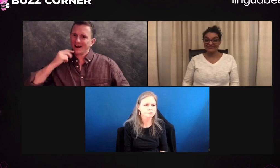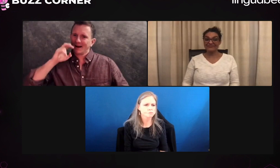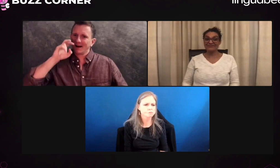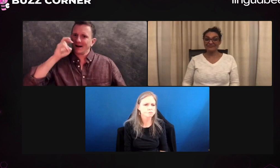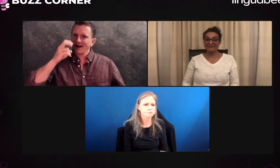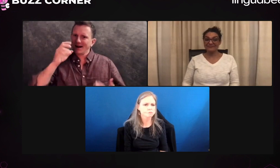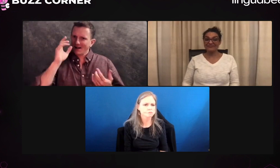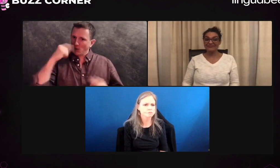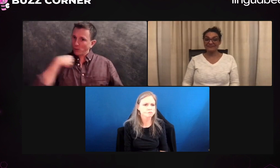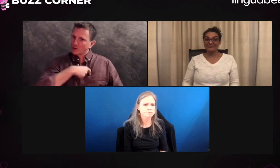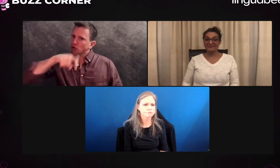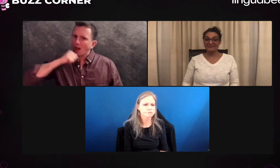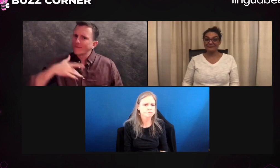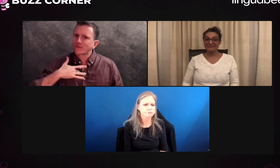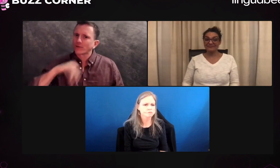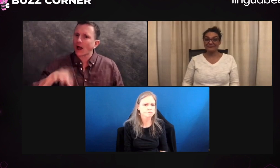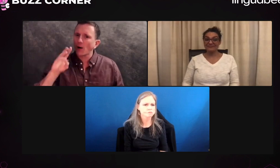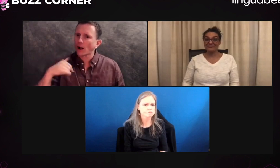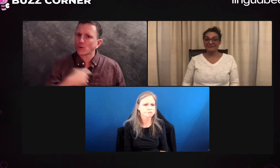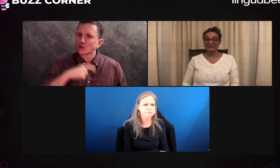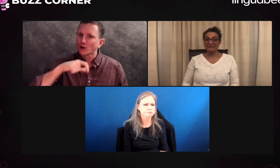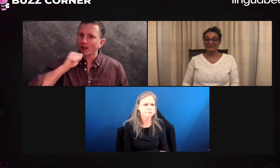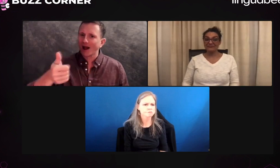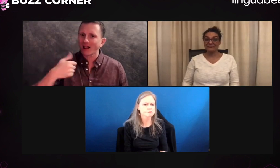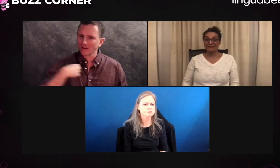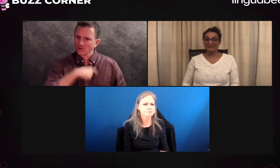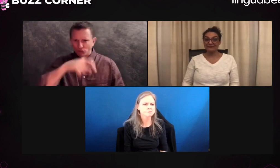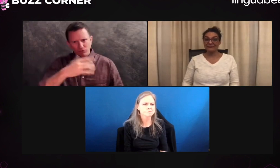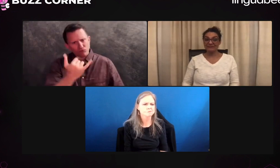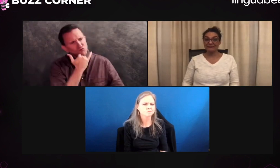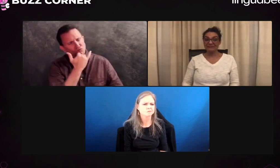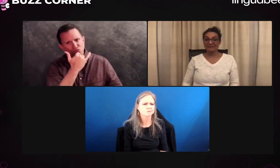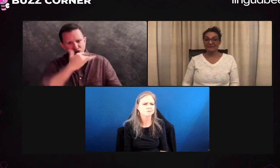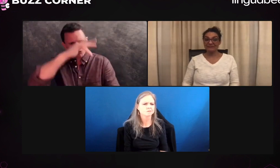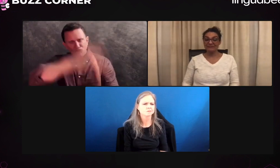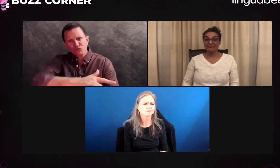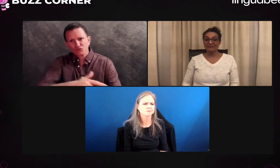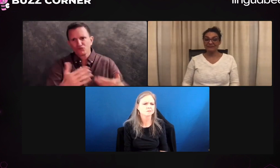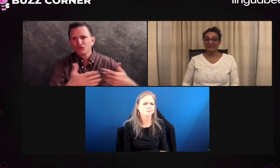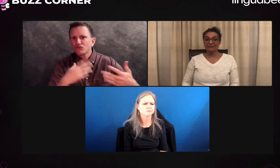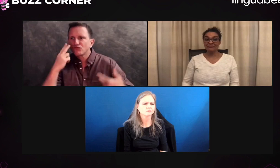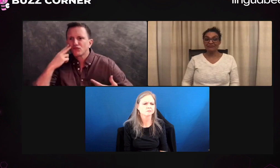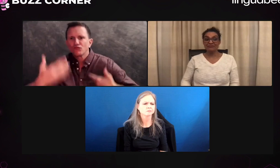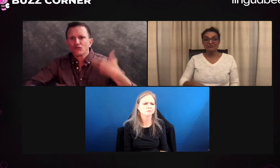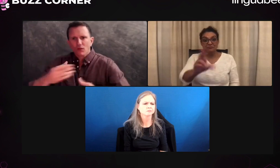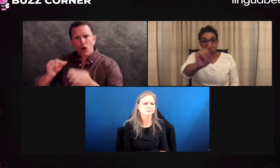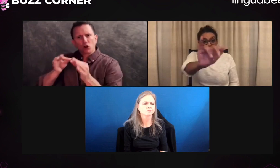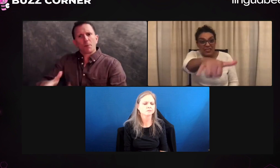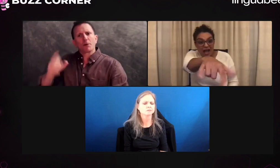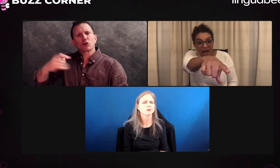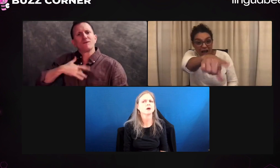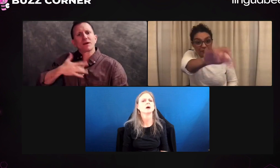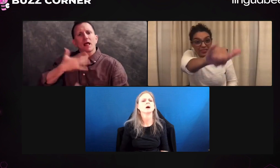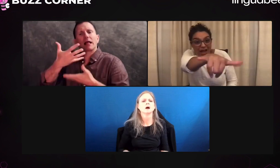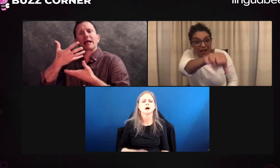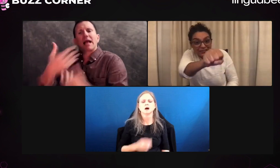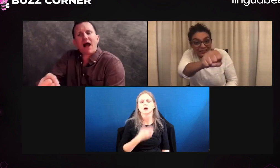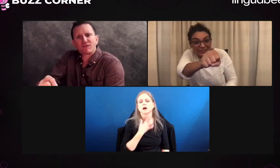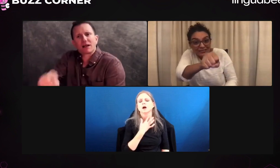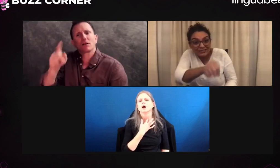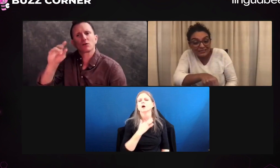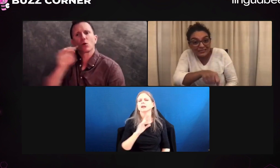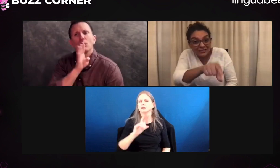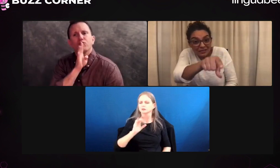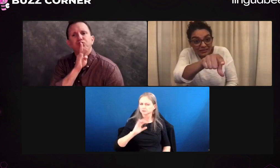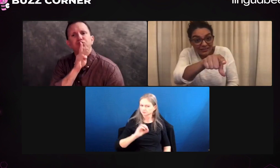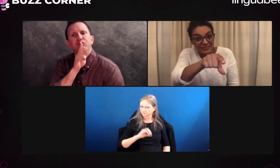consumer feel like I'm at risk. And I don't know if that's creating additional risk by going in and setting